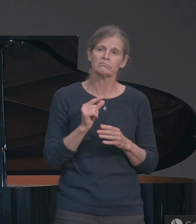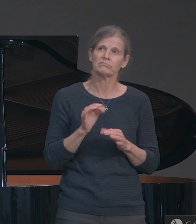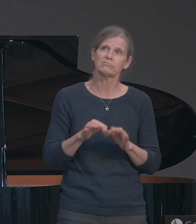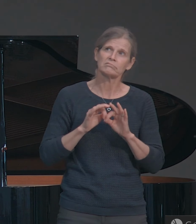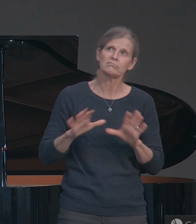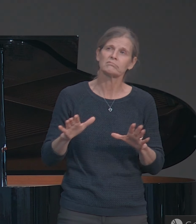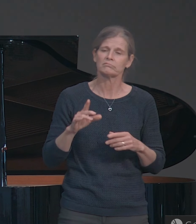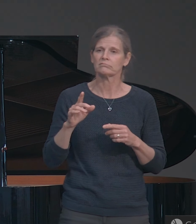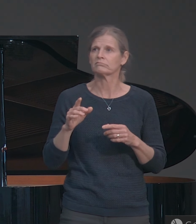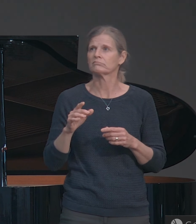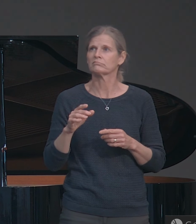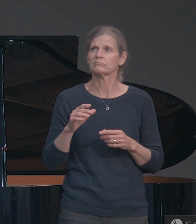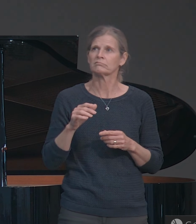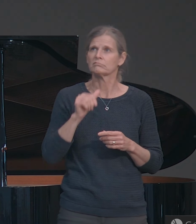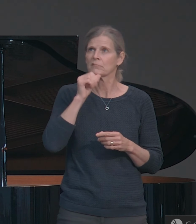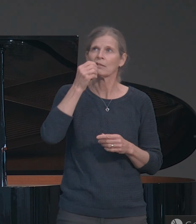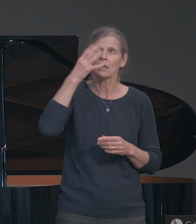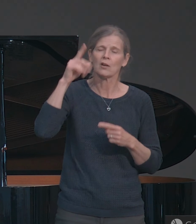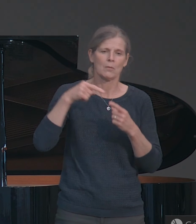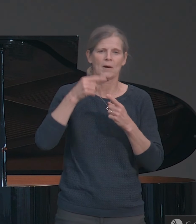past?